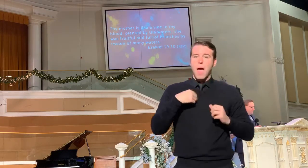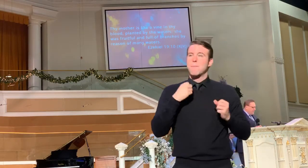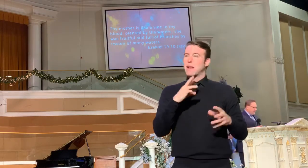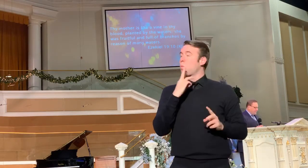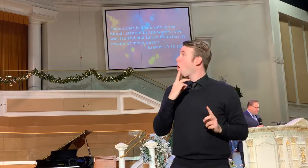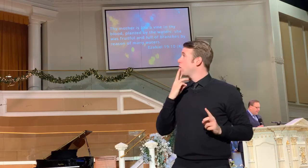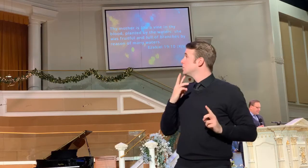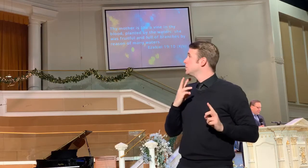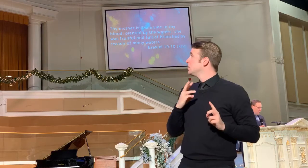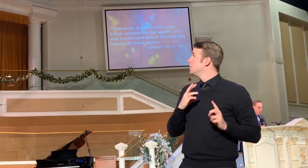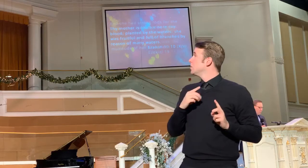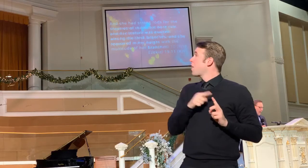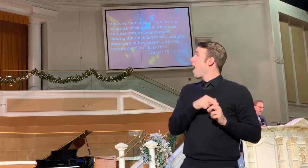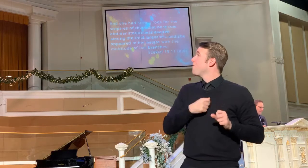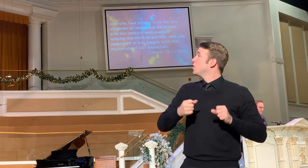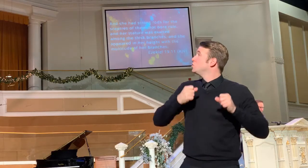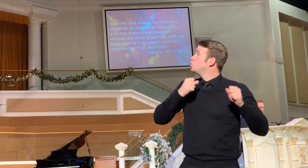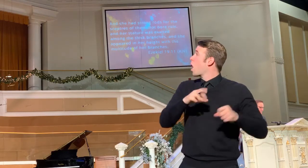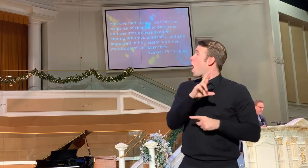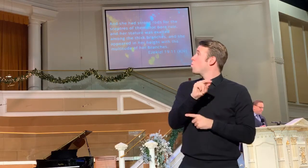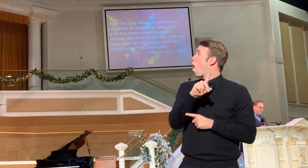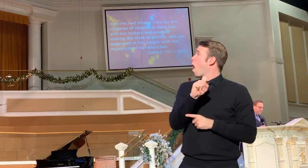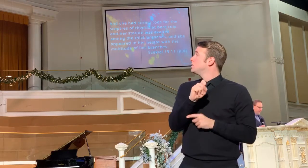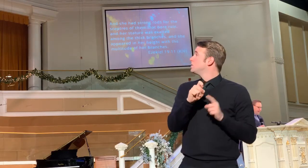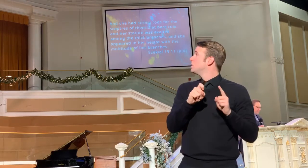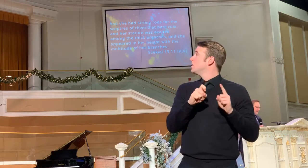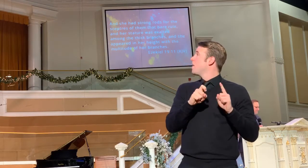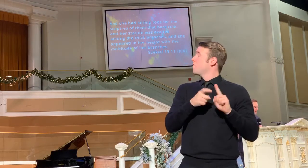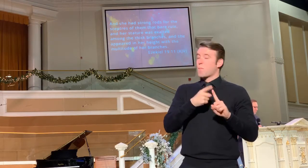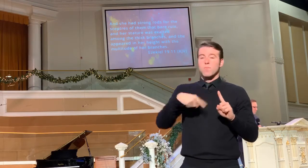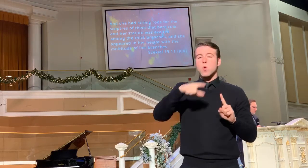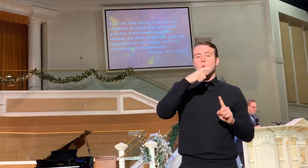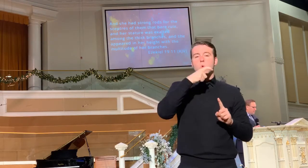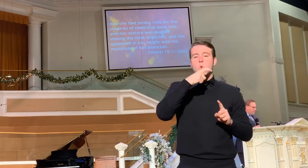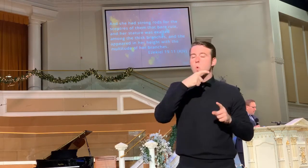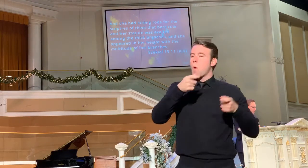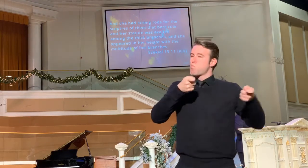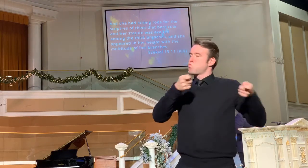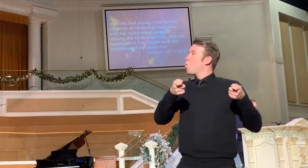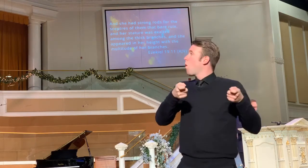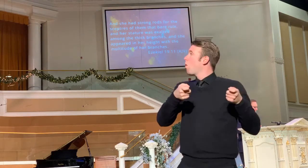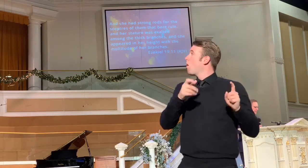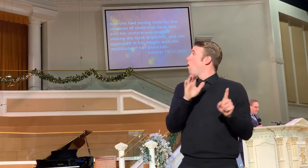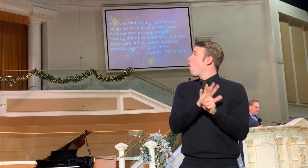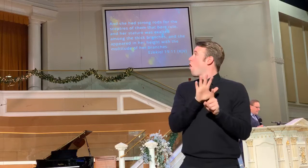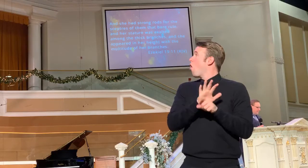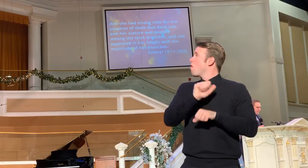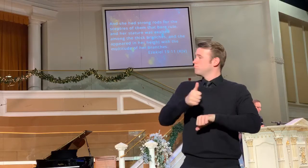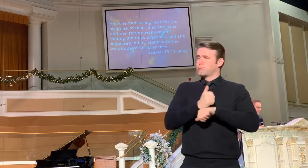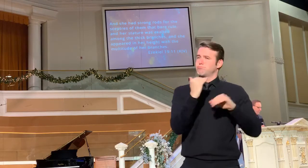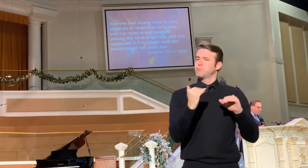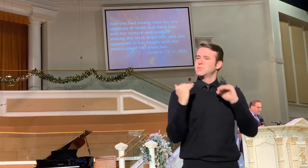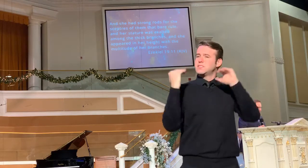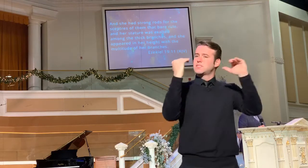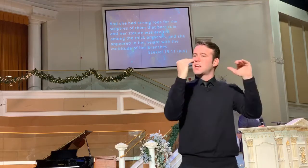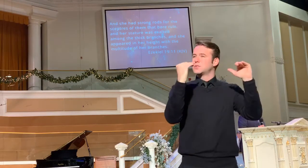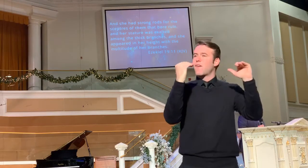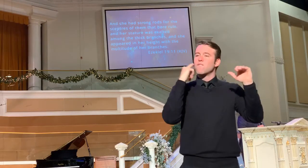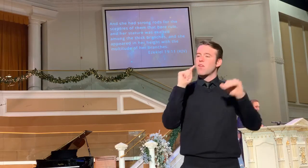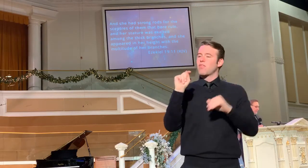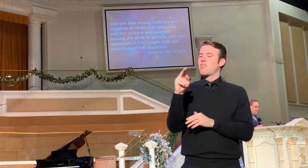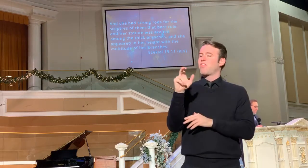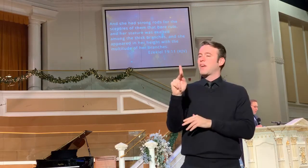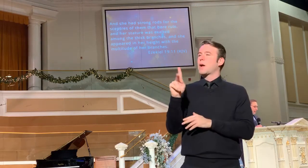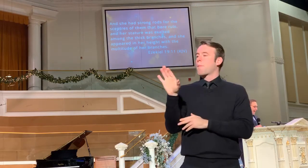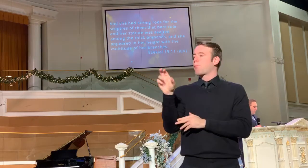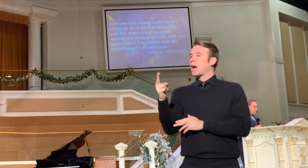waters. She had strong rods from the scepters of them that bear rule. Her stature was exalted among the thick branches.